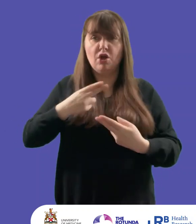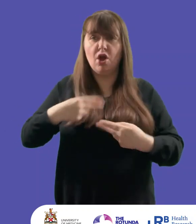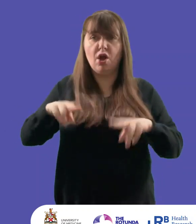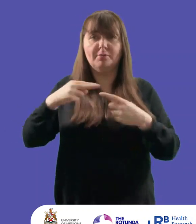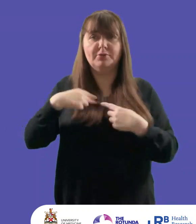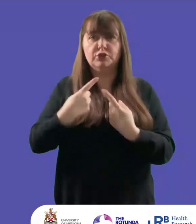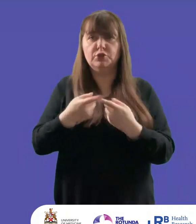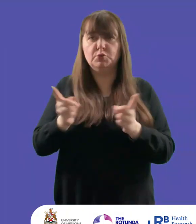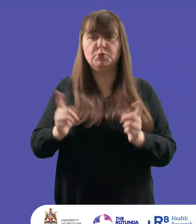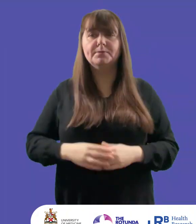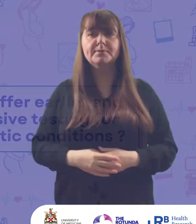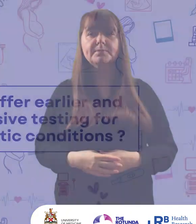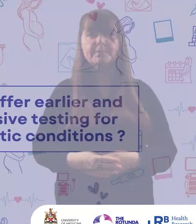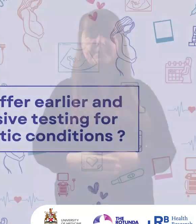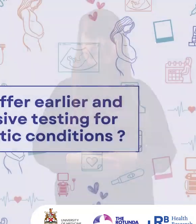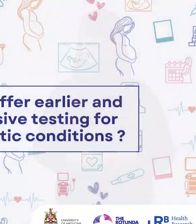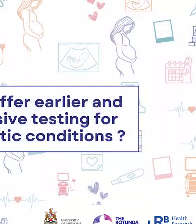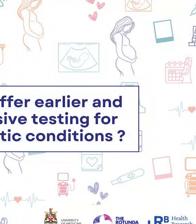to you.